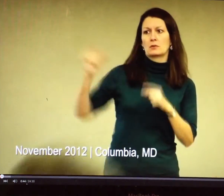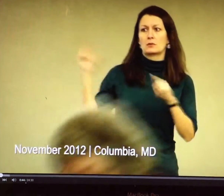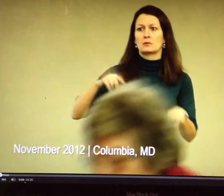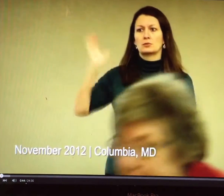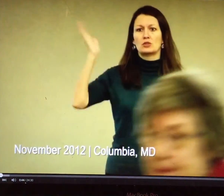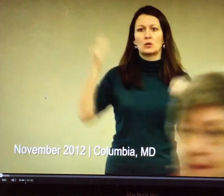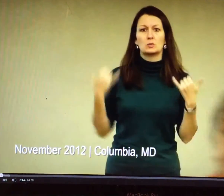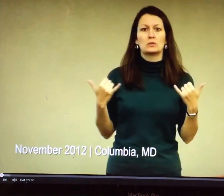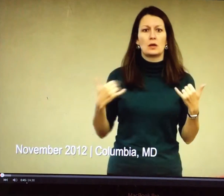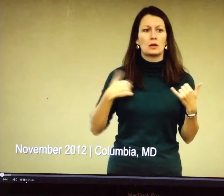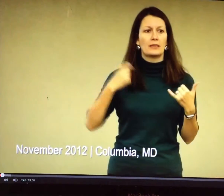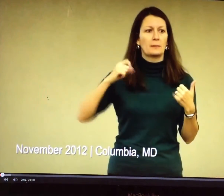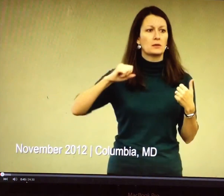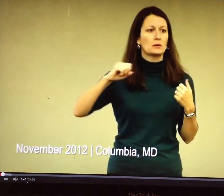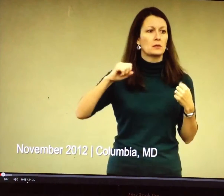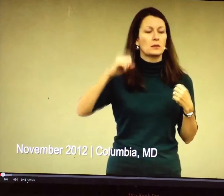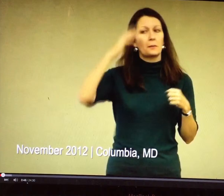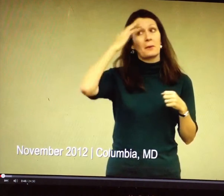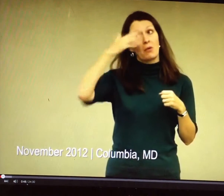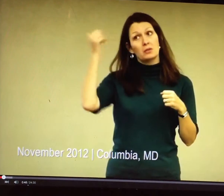So honestly, today is a little bit,